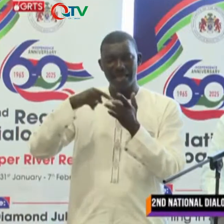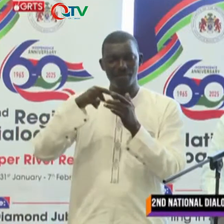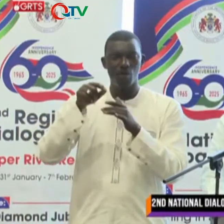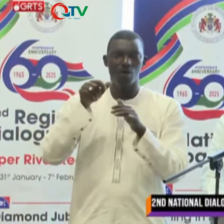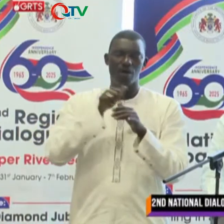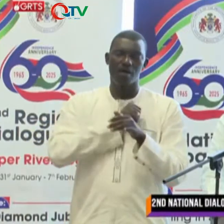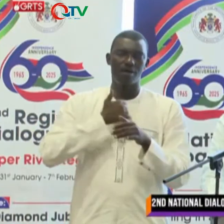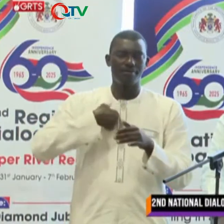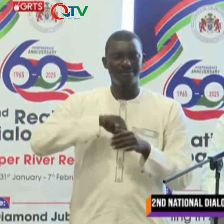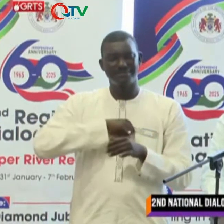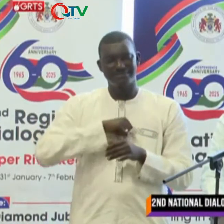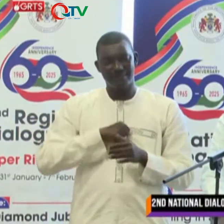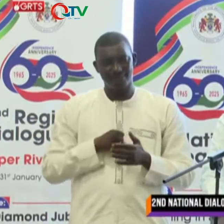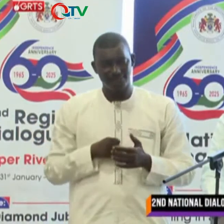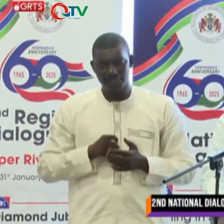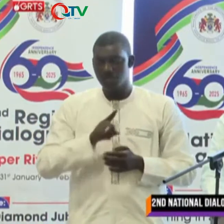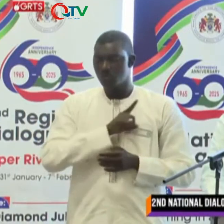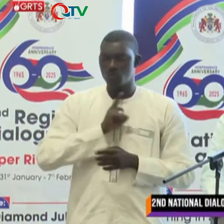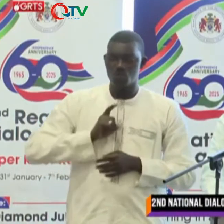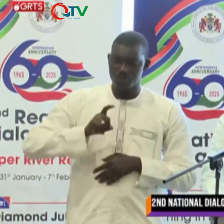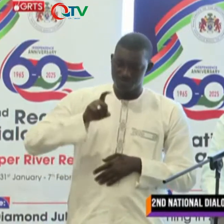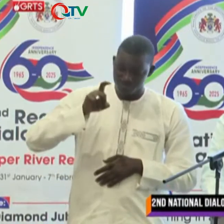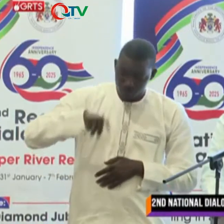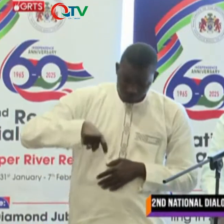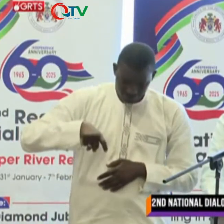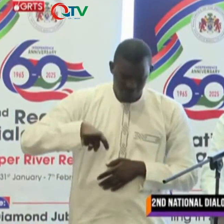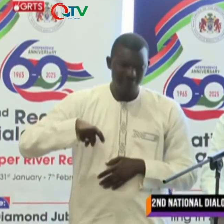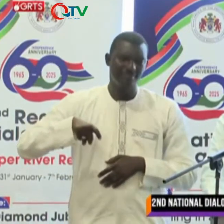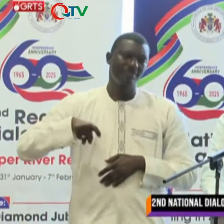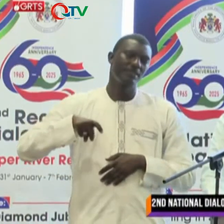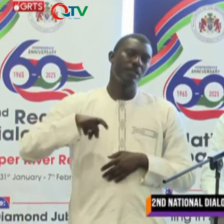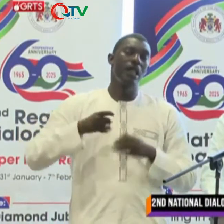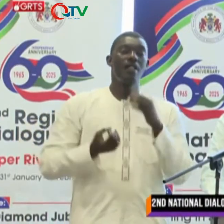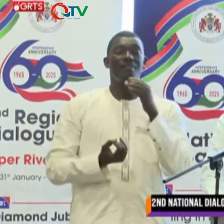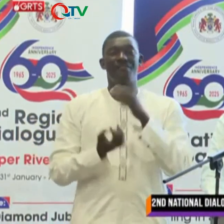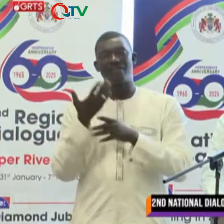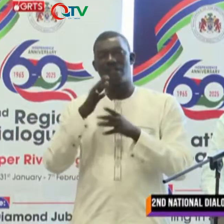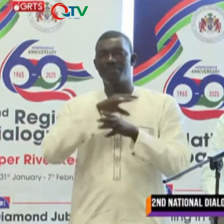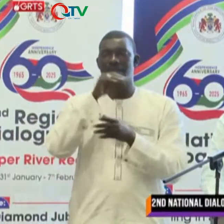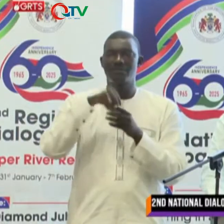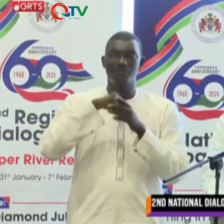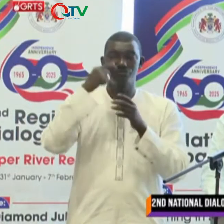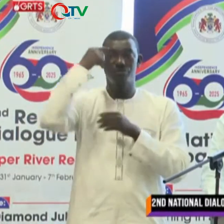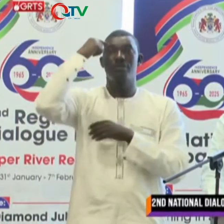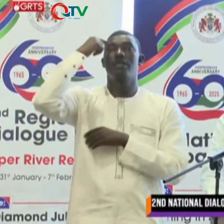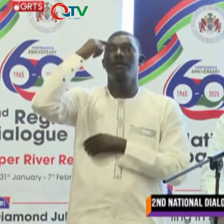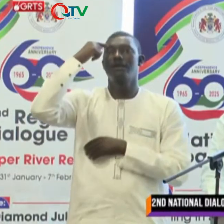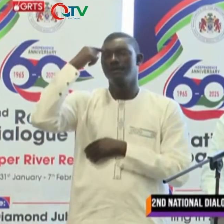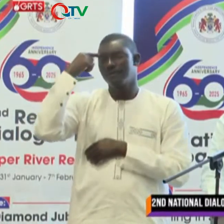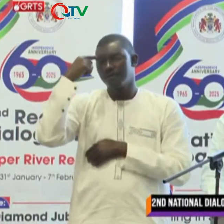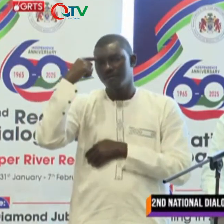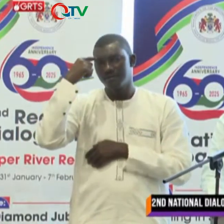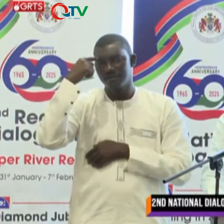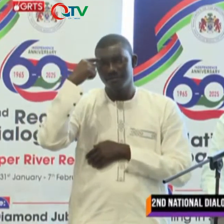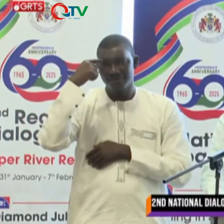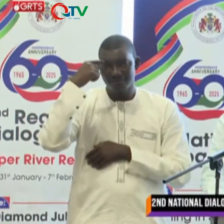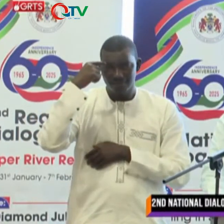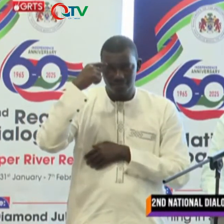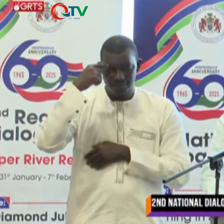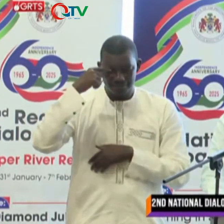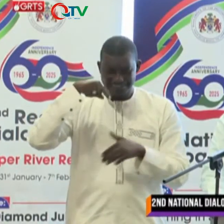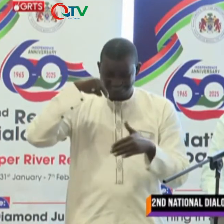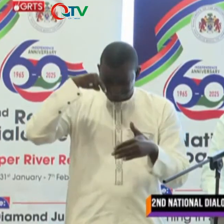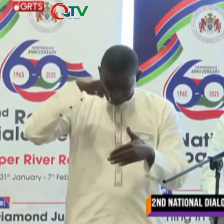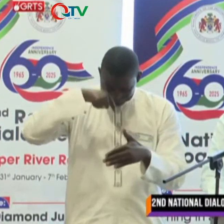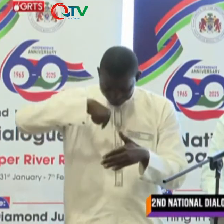ourselves. We must therefore develop the capacity to think insightfully, critically,